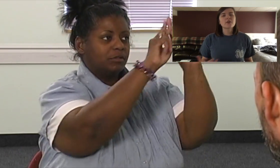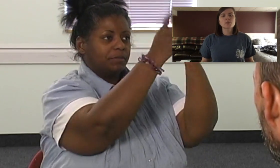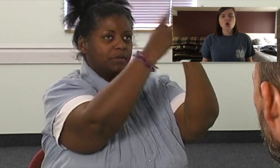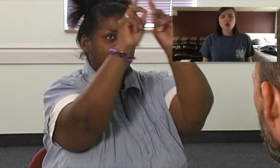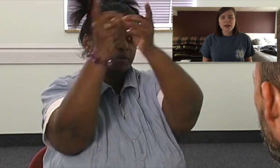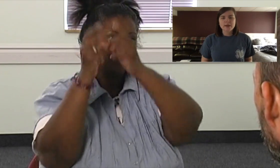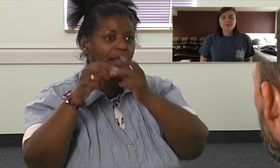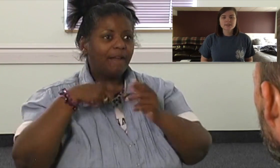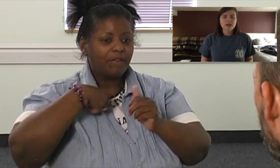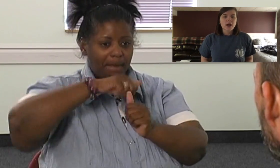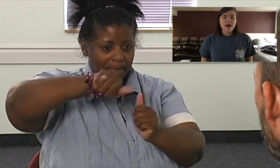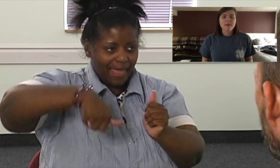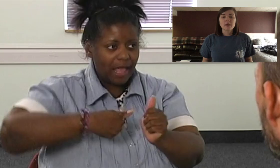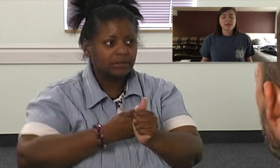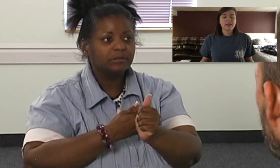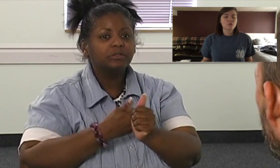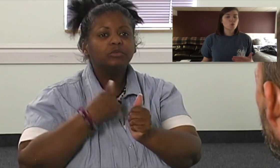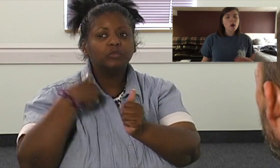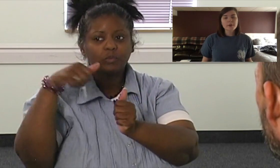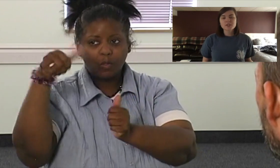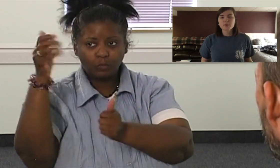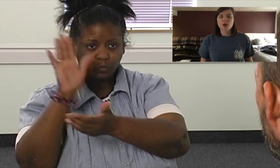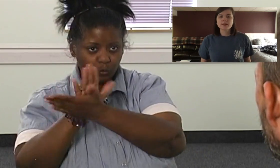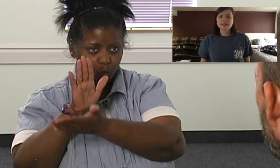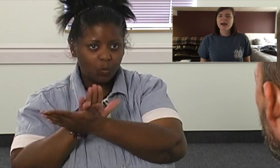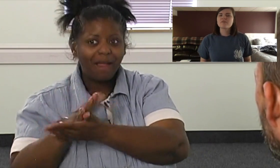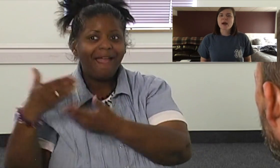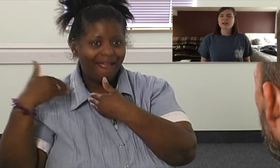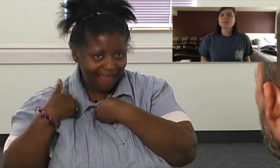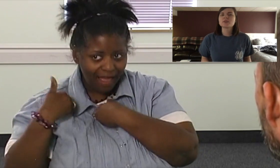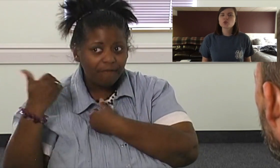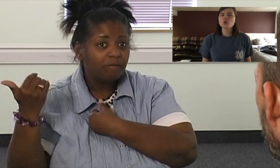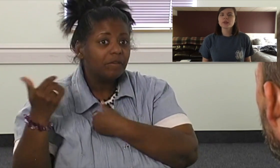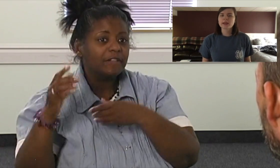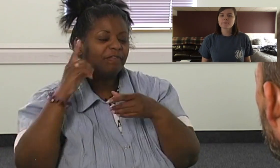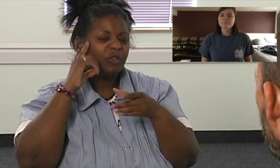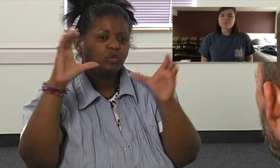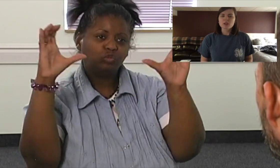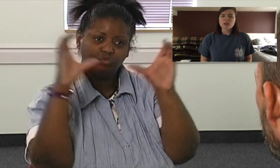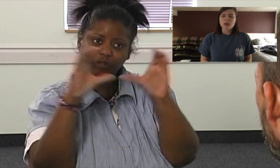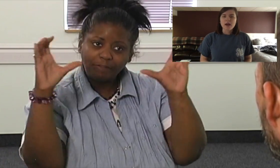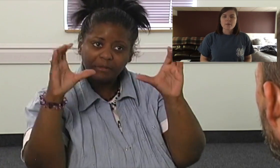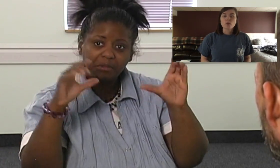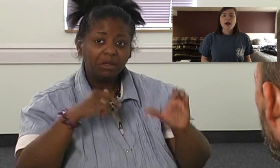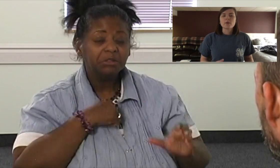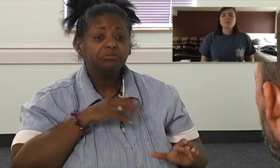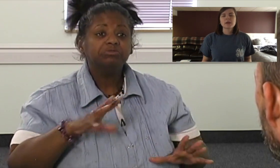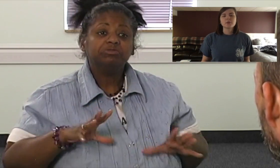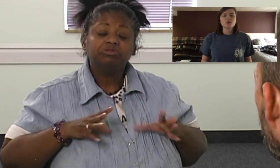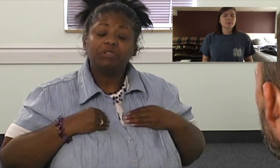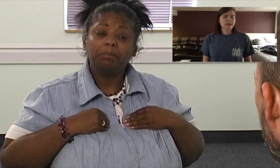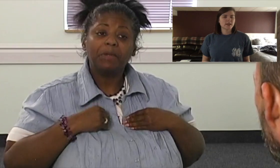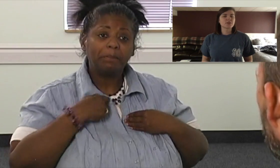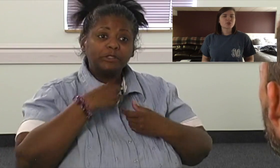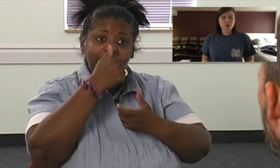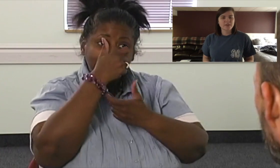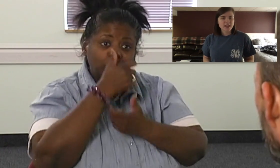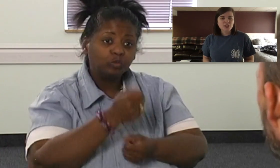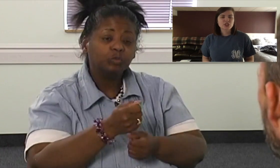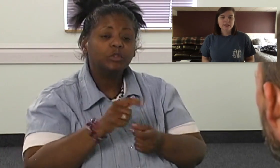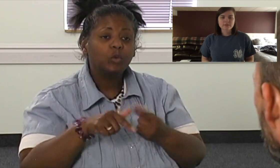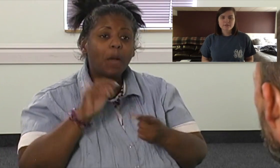that there are other programs, maybe like through Walmart departments that have backup schooling where I would be able to obtain